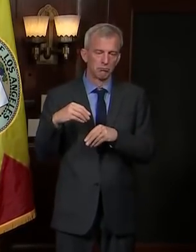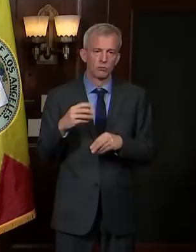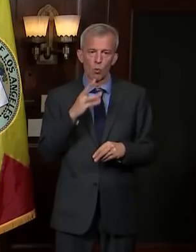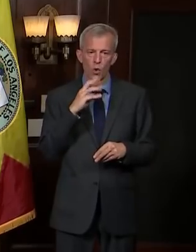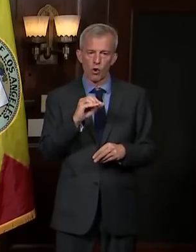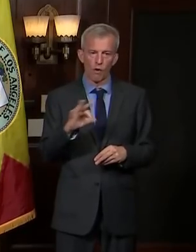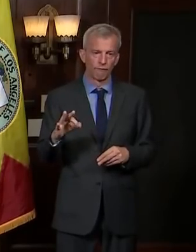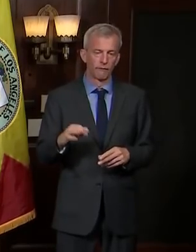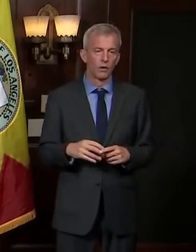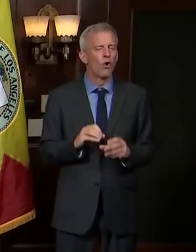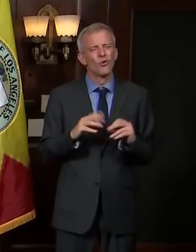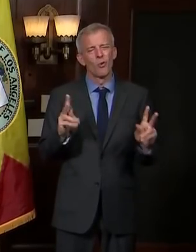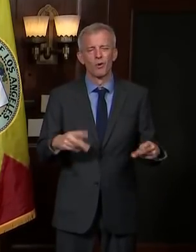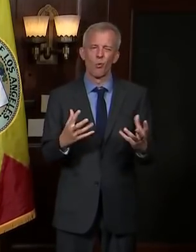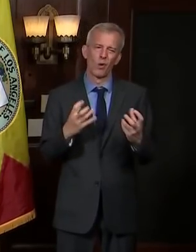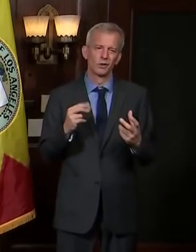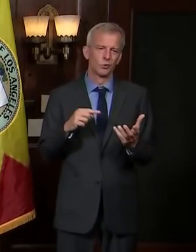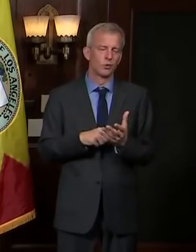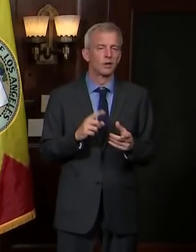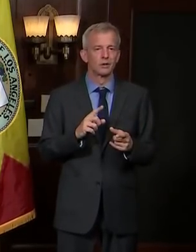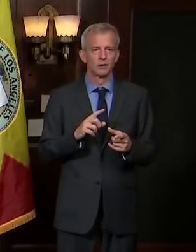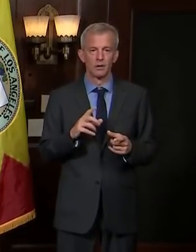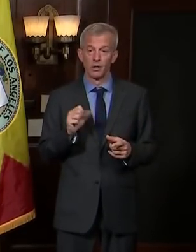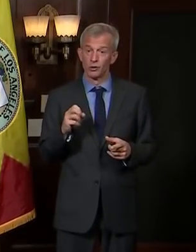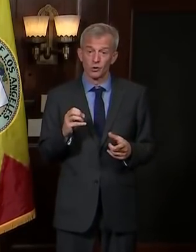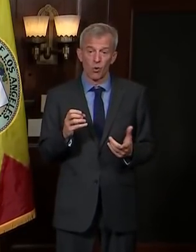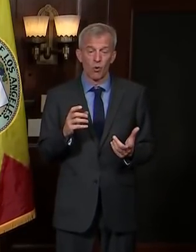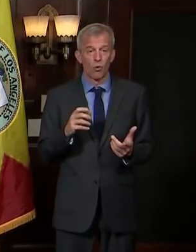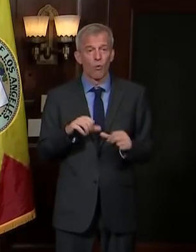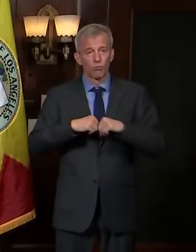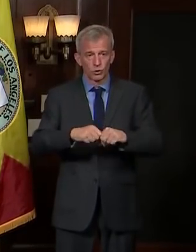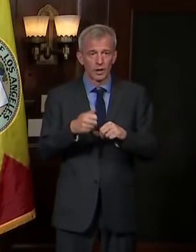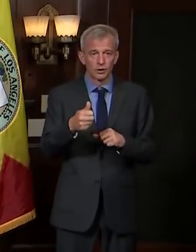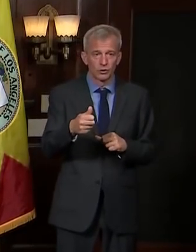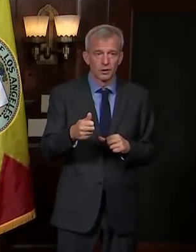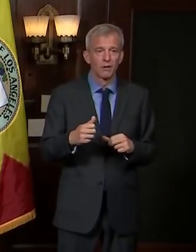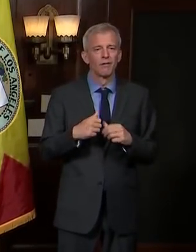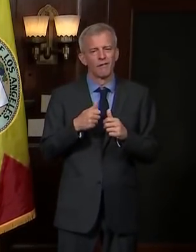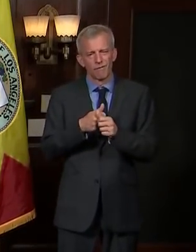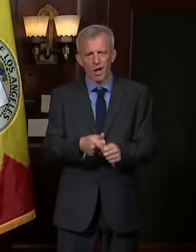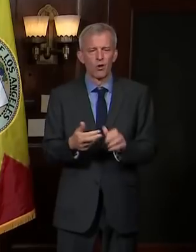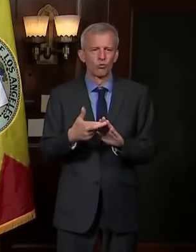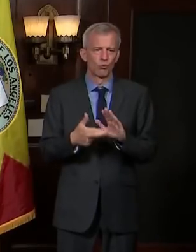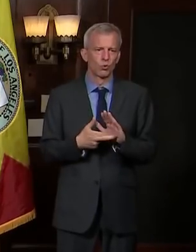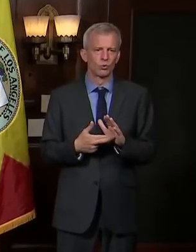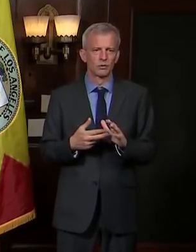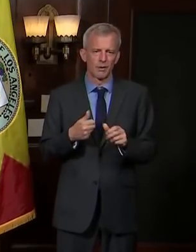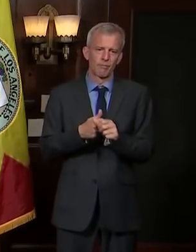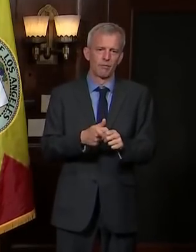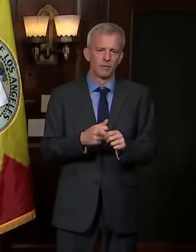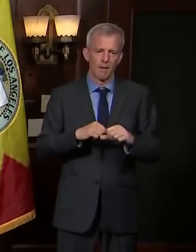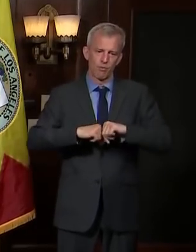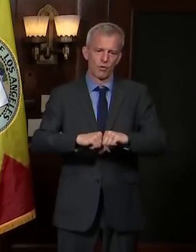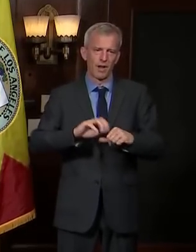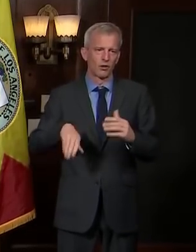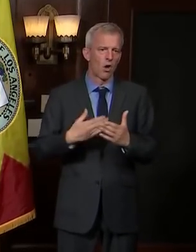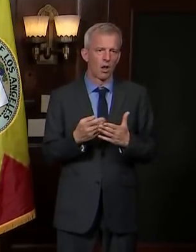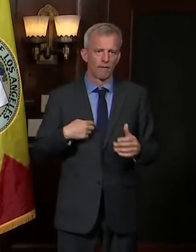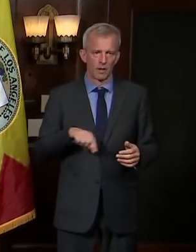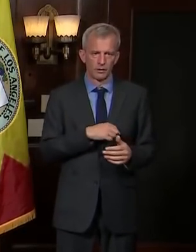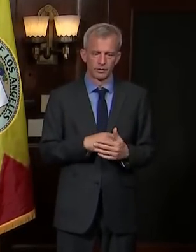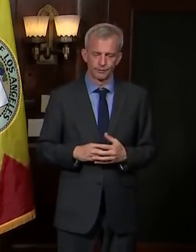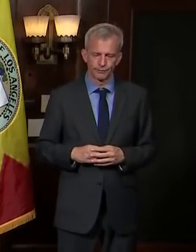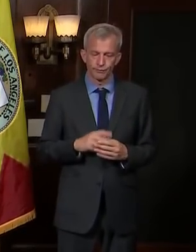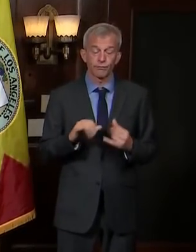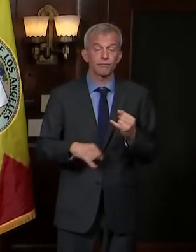long as you follow the rules and protect yourself and protect all of us. Finally, let me share a few updates on